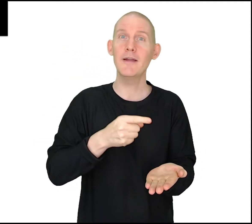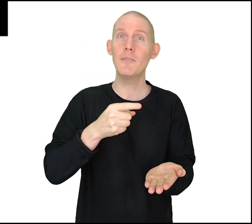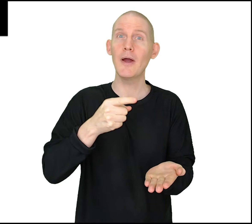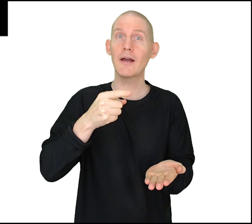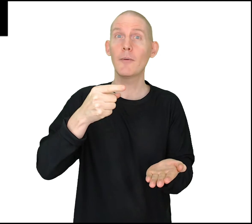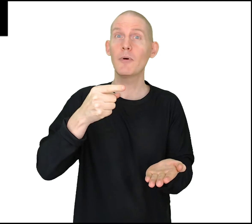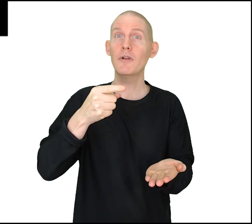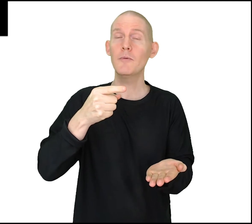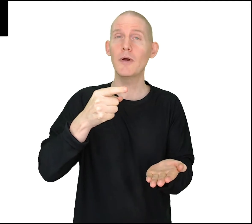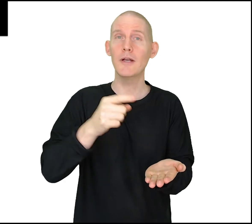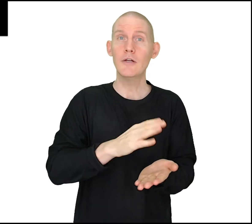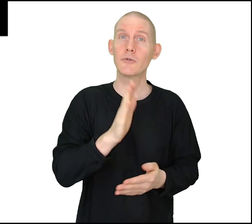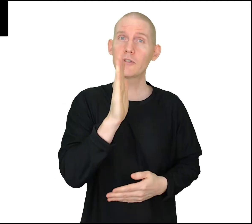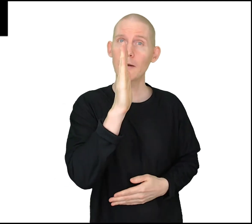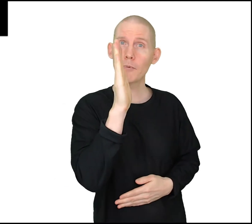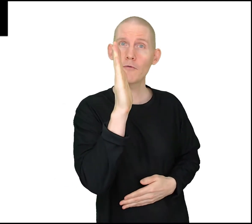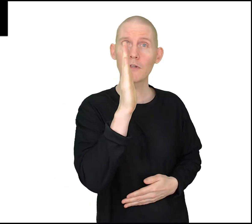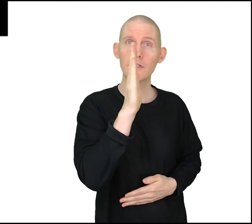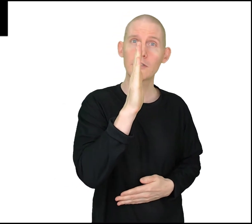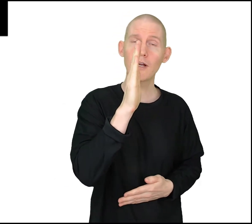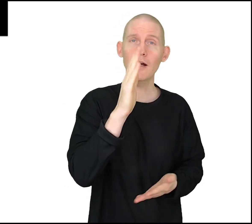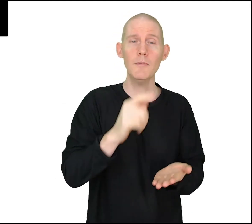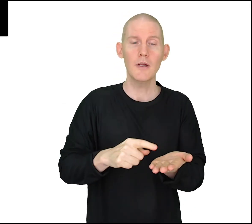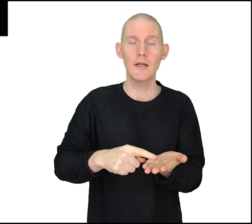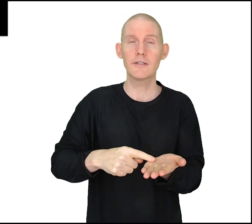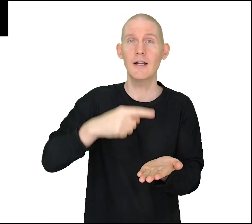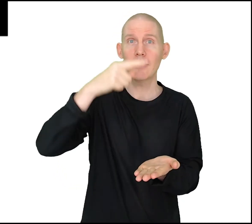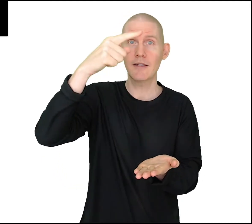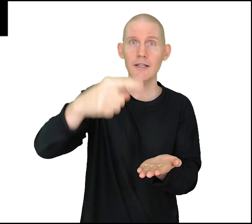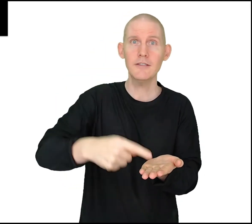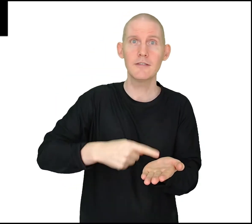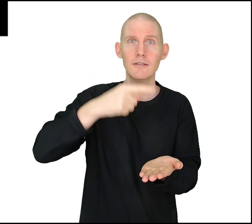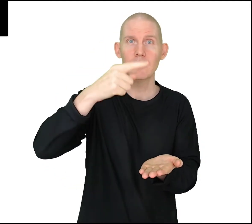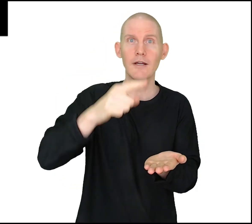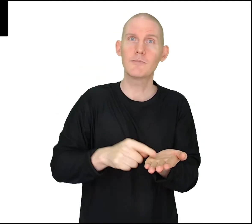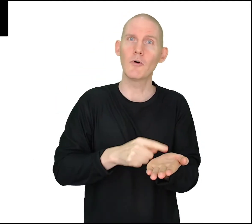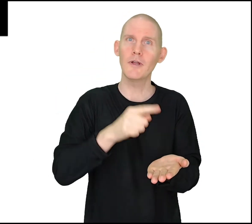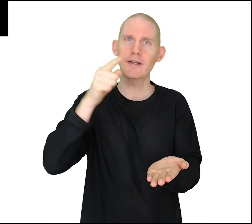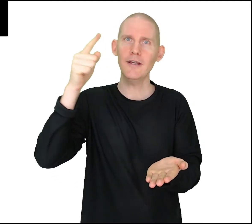back up a little bit. So it's not perfectly straight up. It's not like this. It's more like this.